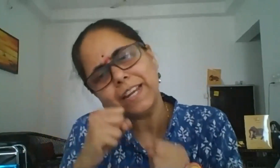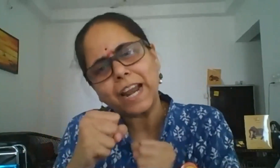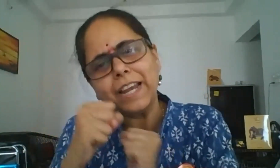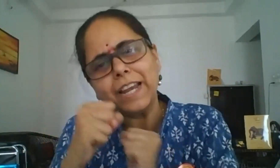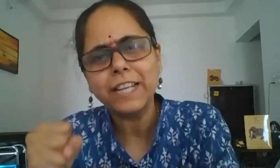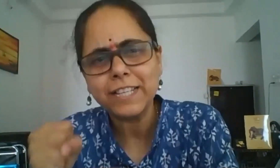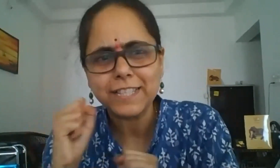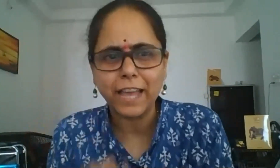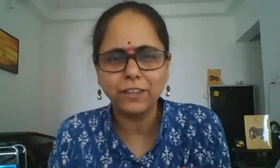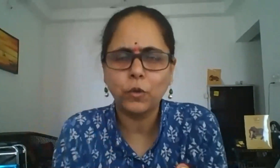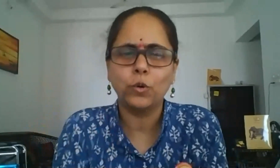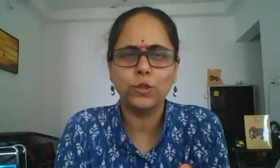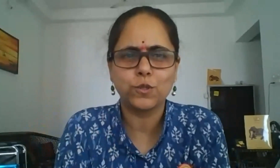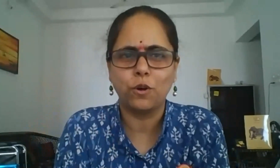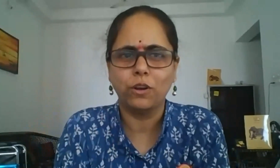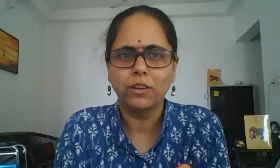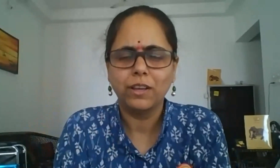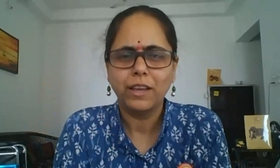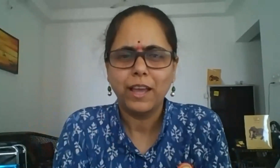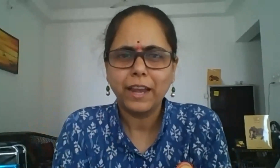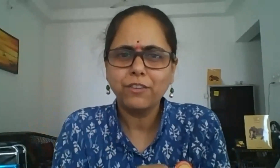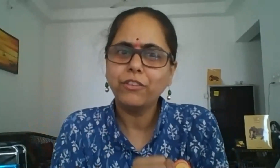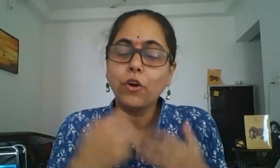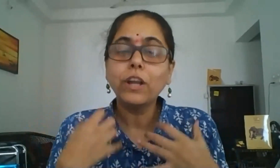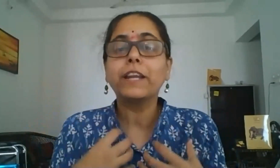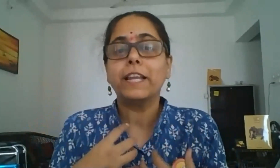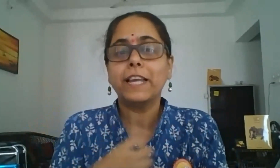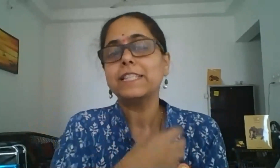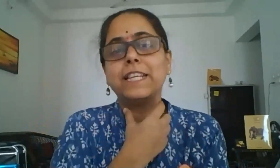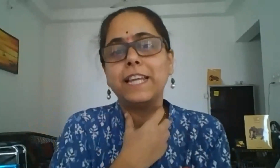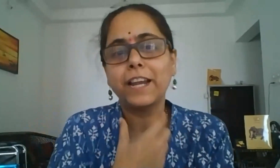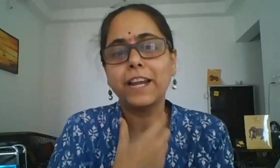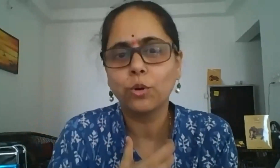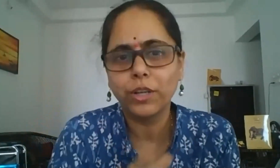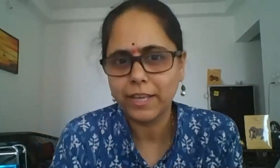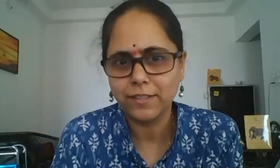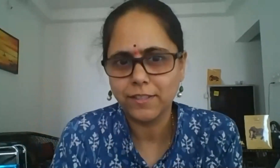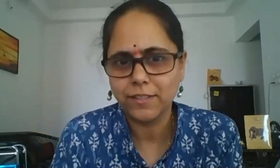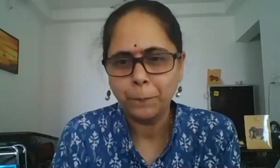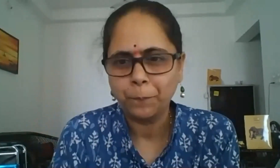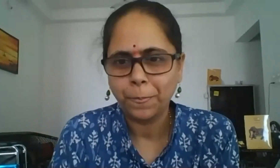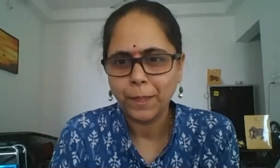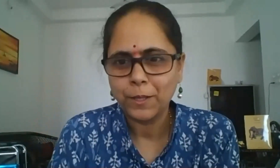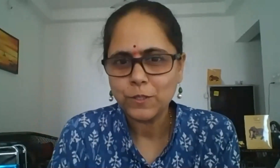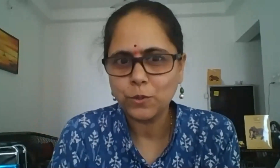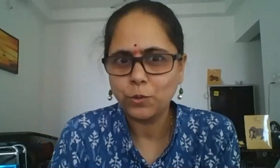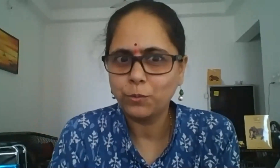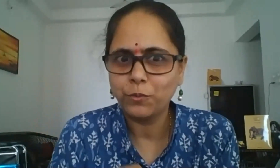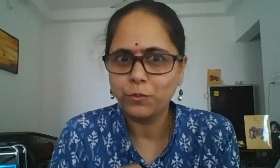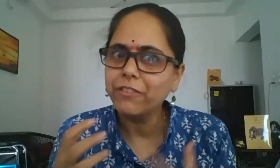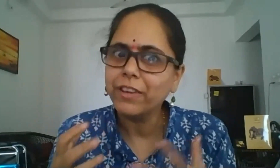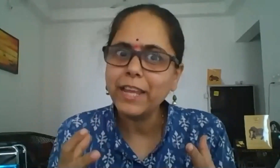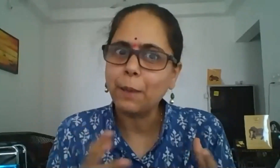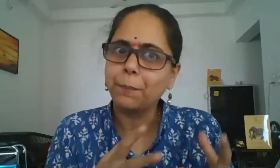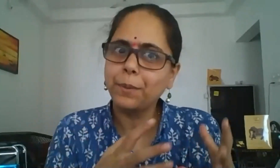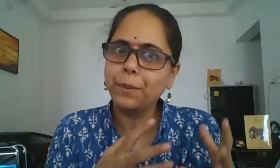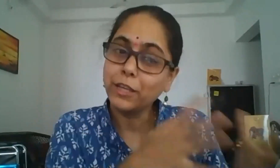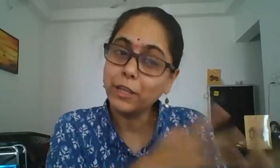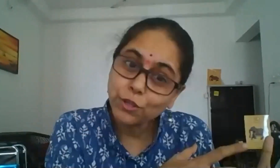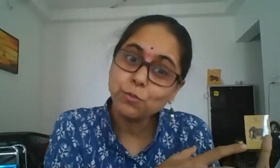tried and he sang the whole song. And we all realized he had throat cancer. So we were very happy. He was more